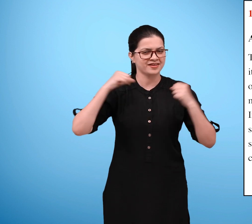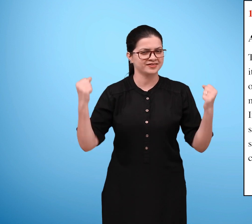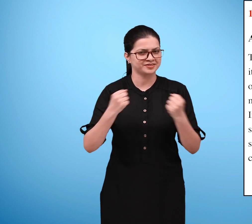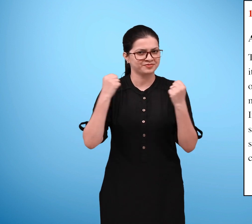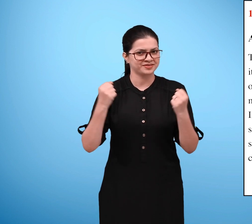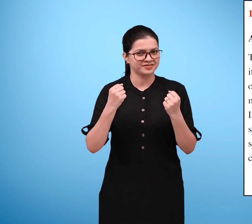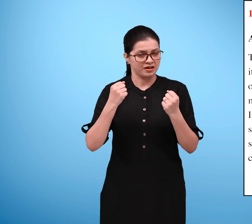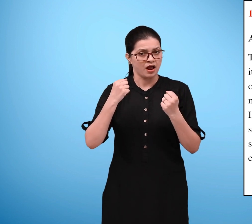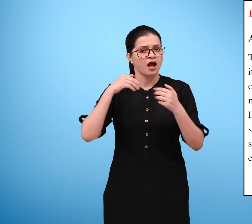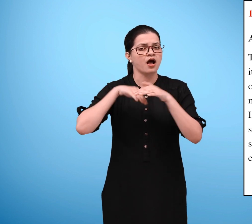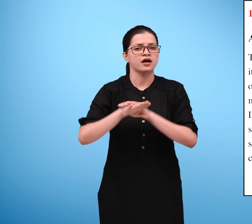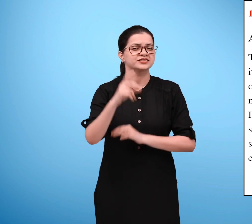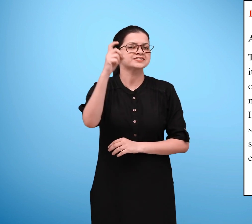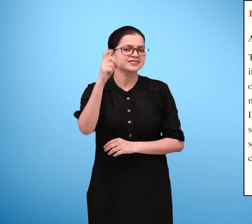Activity 7.